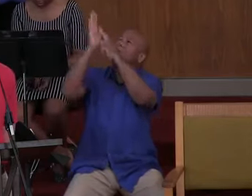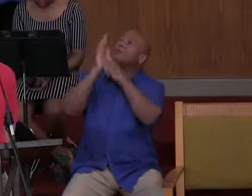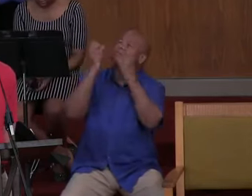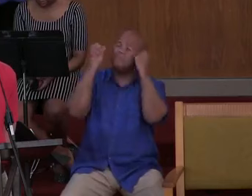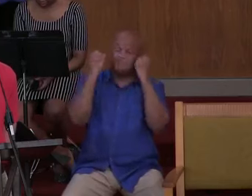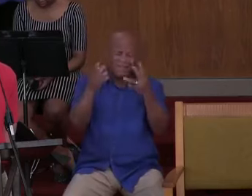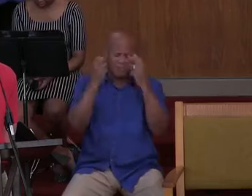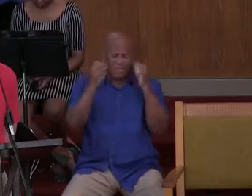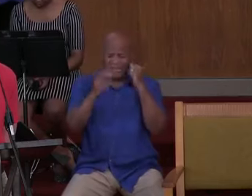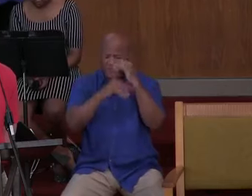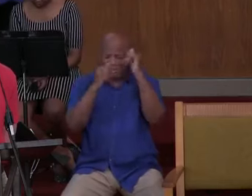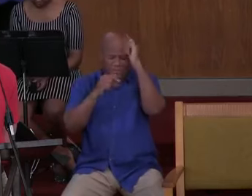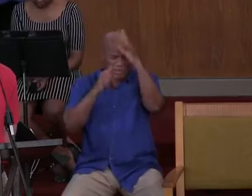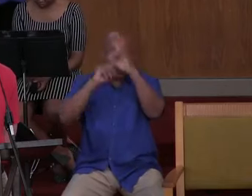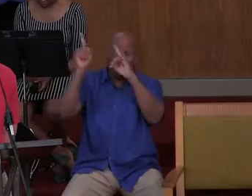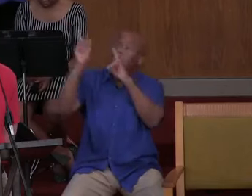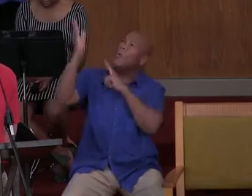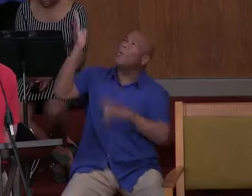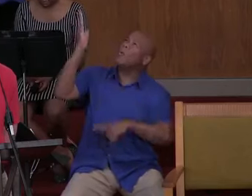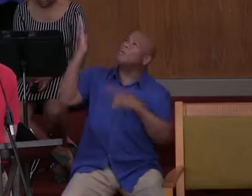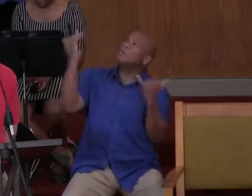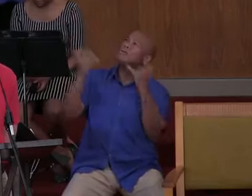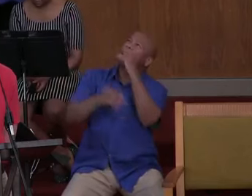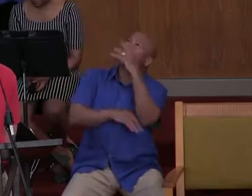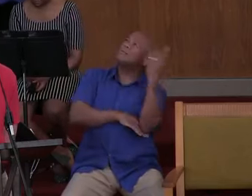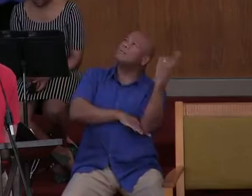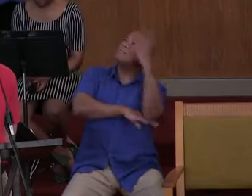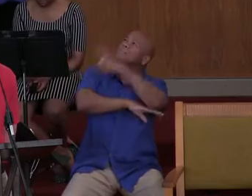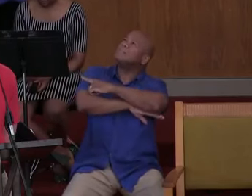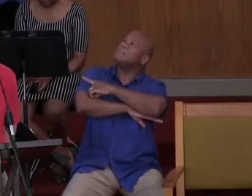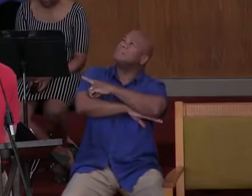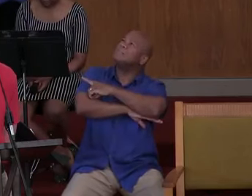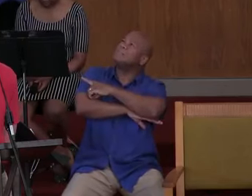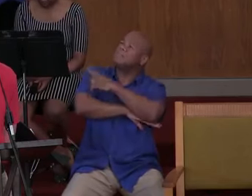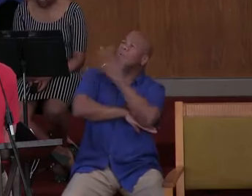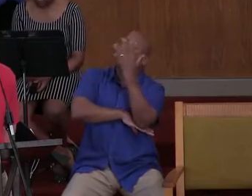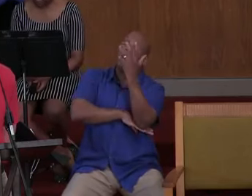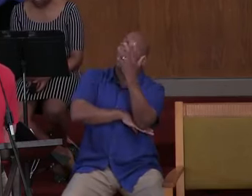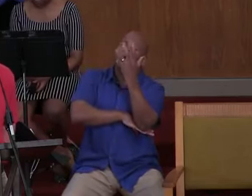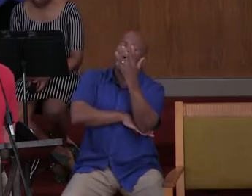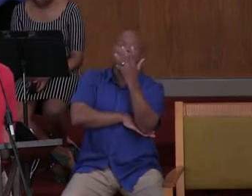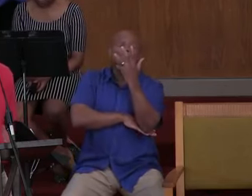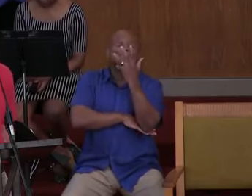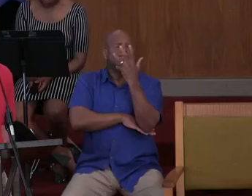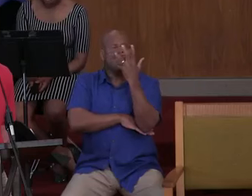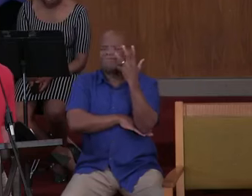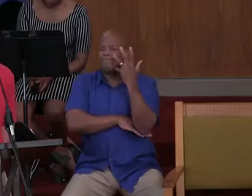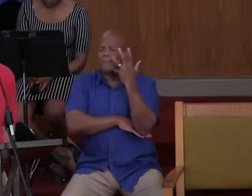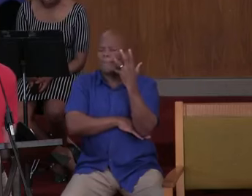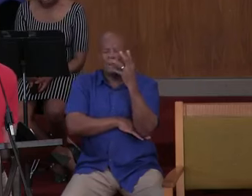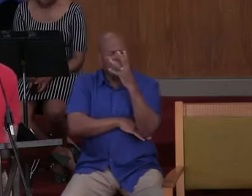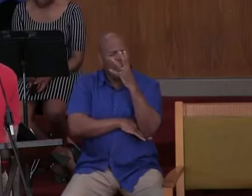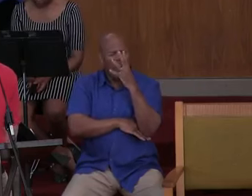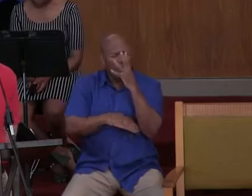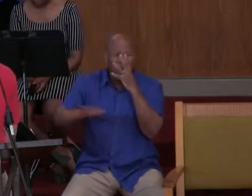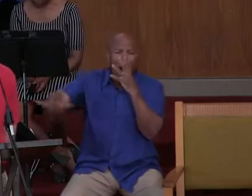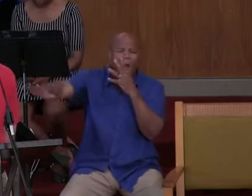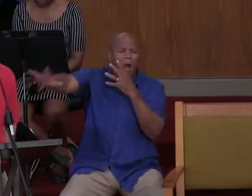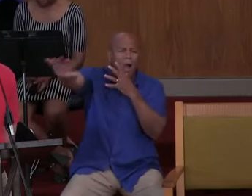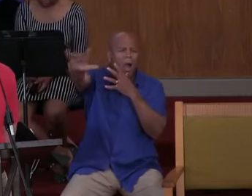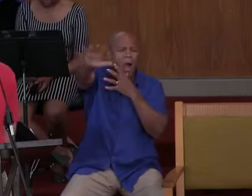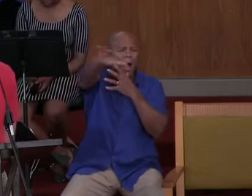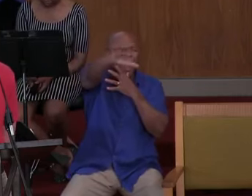Father. Lord, but on this Mother's Day, Lord, I just want to pray for our moms, Almighty God and